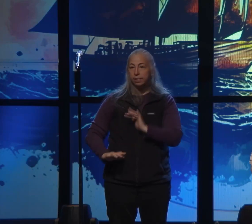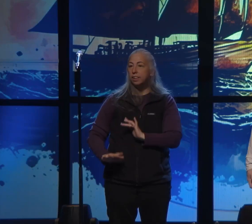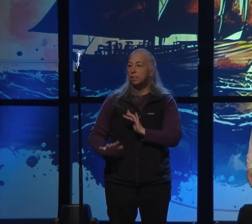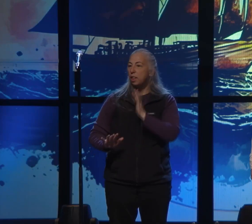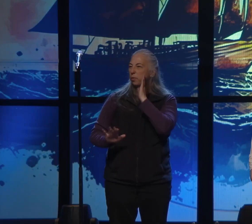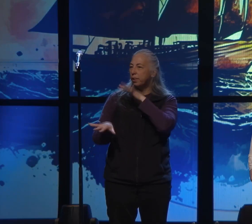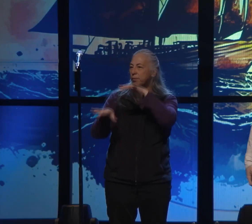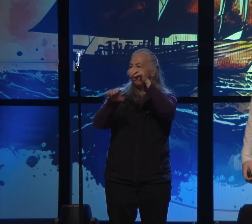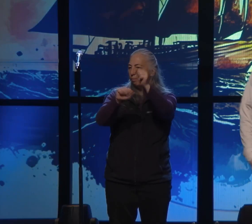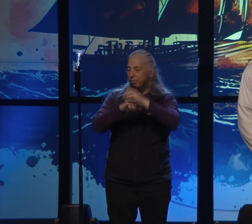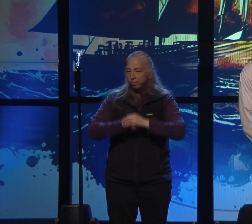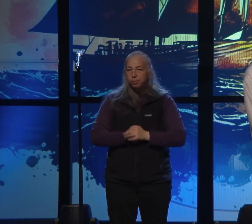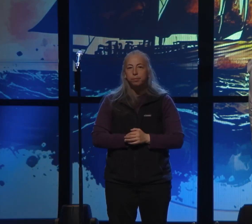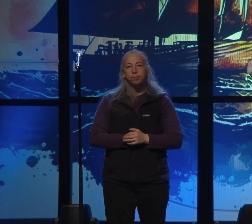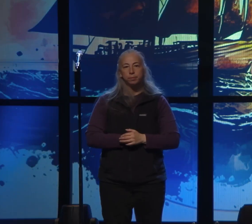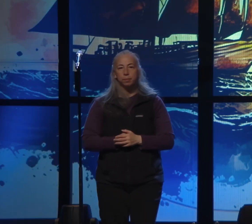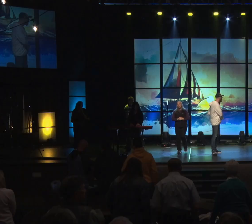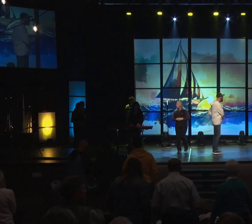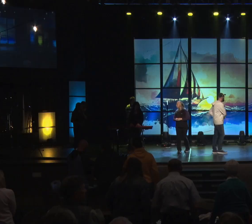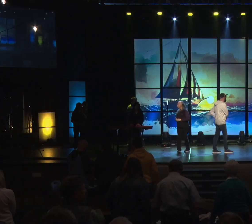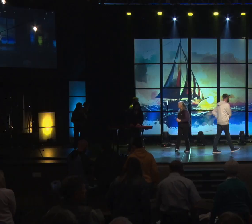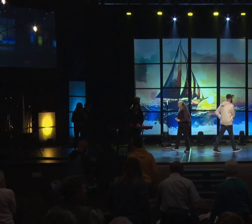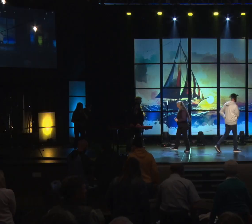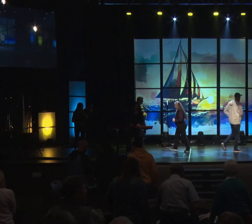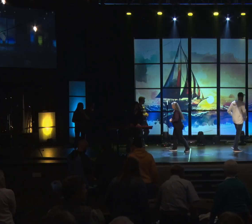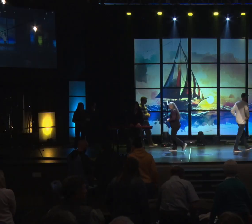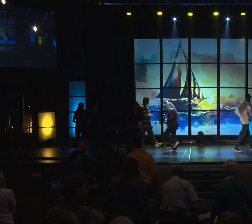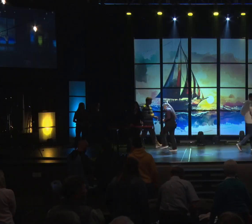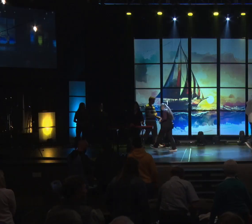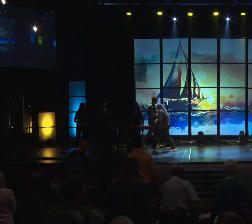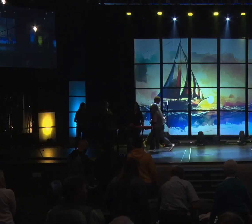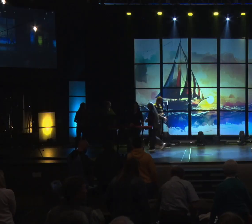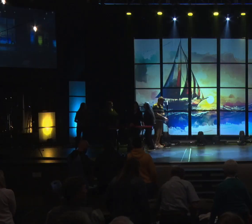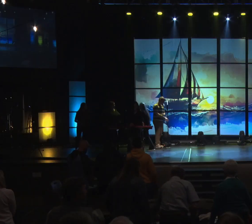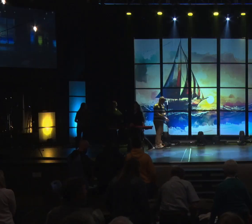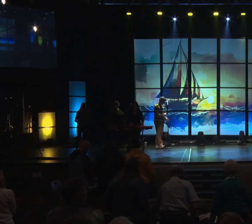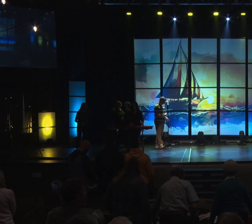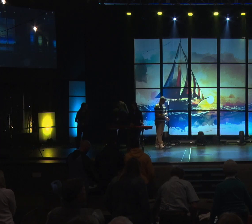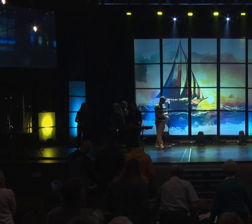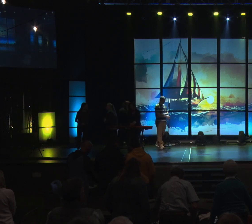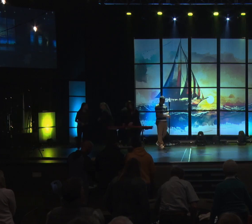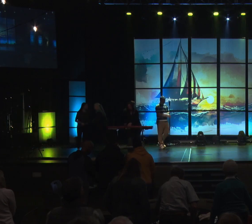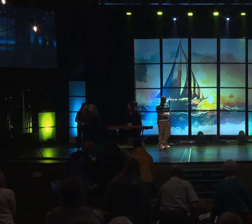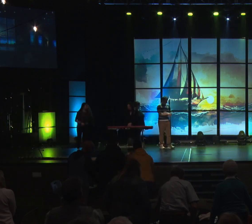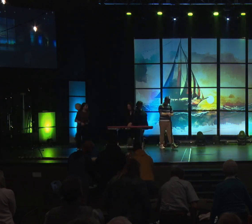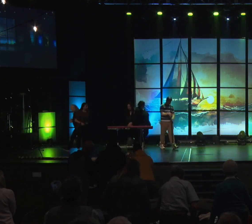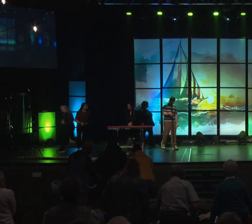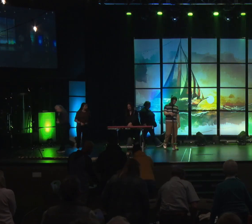get you out of here in just a few minutes.